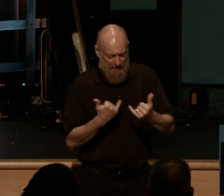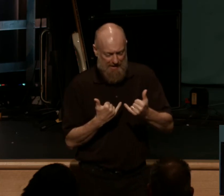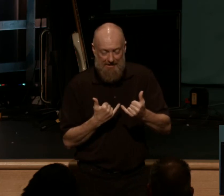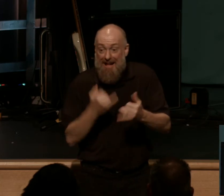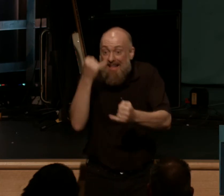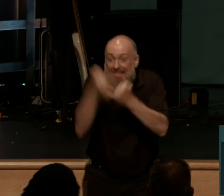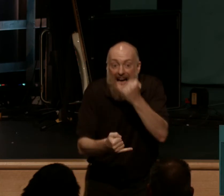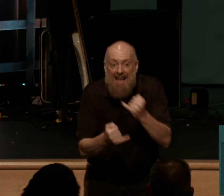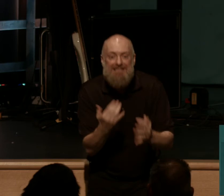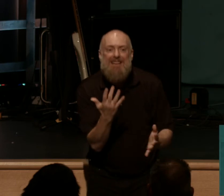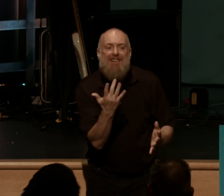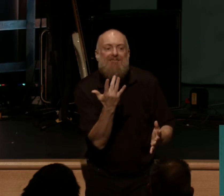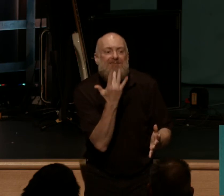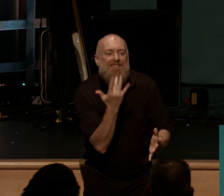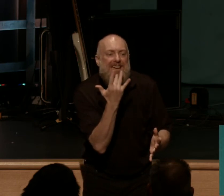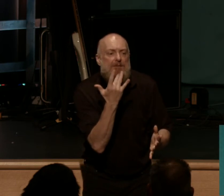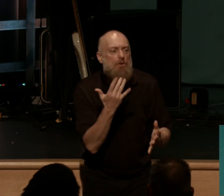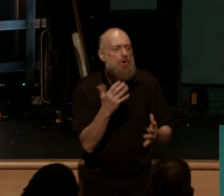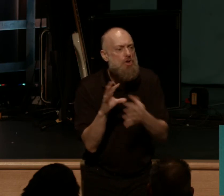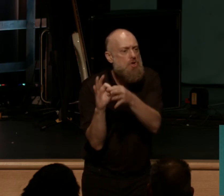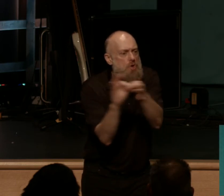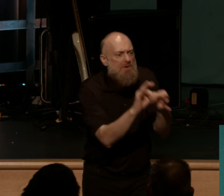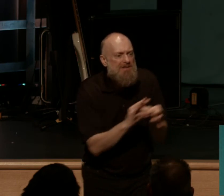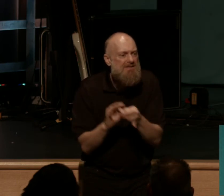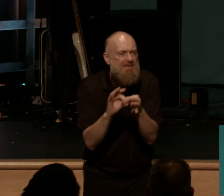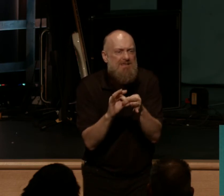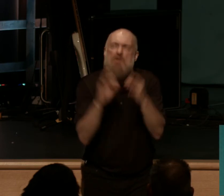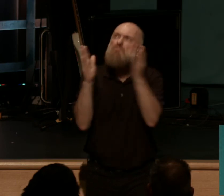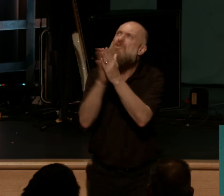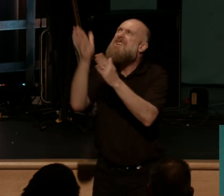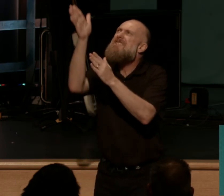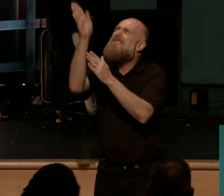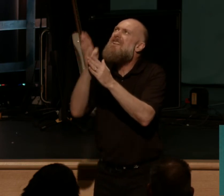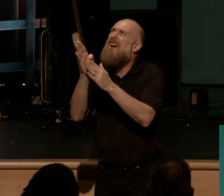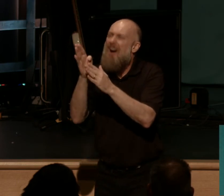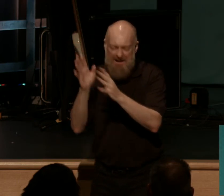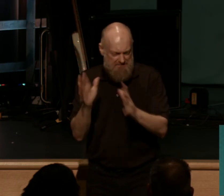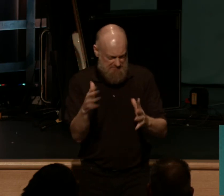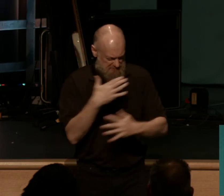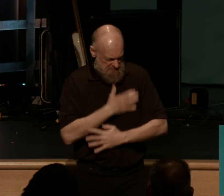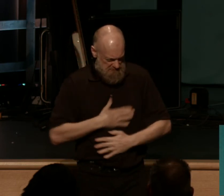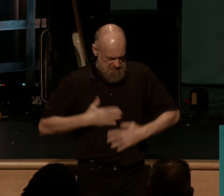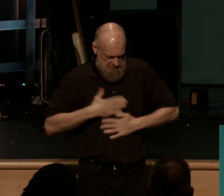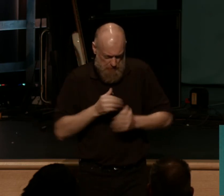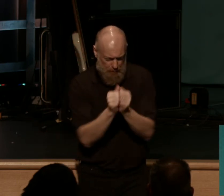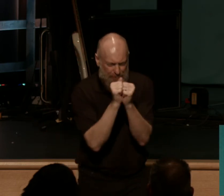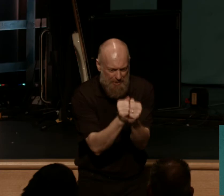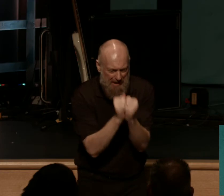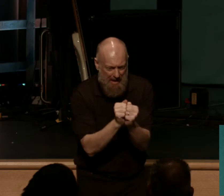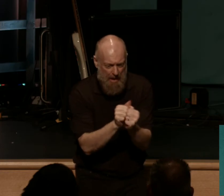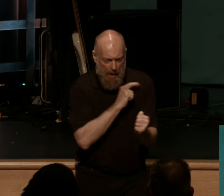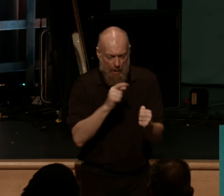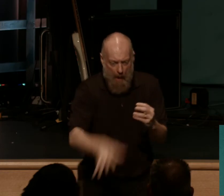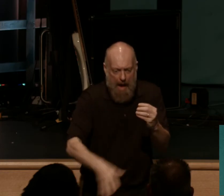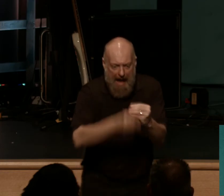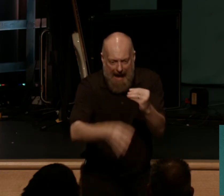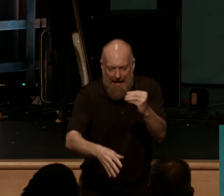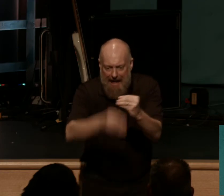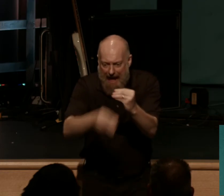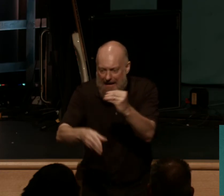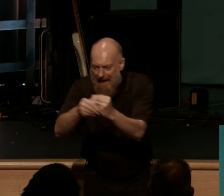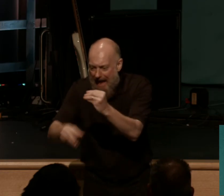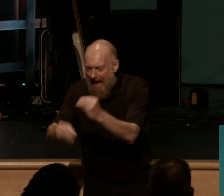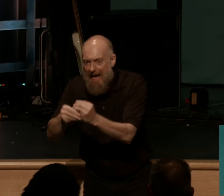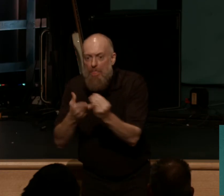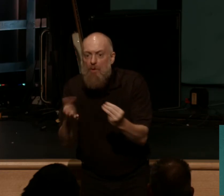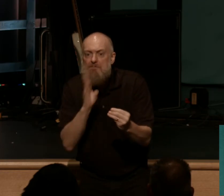unity. Verse 47, praising God and having favor with all the people, and the Lord added to their number day by day those who were